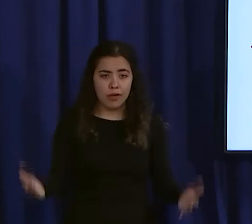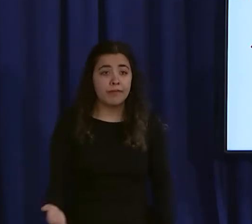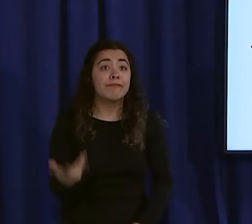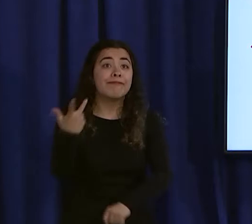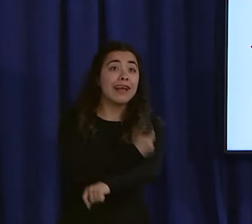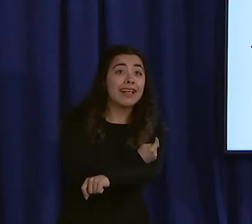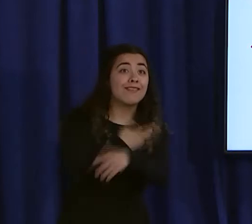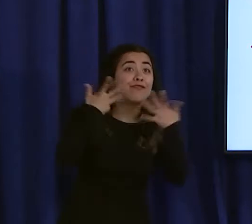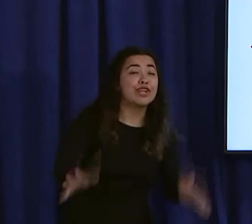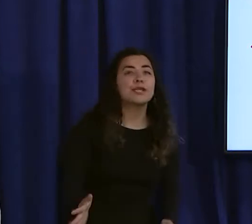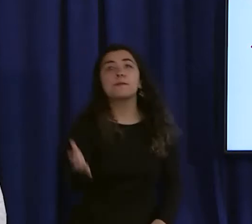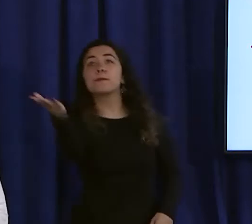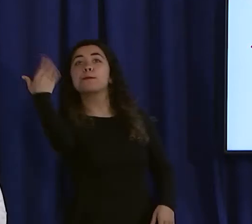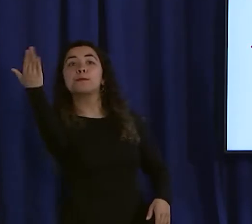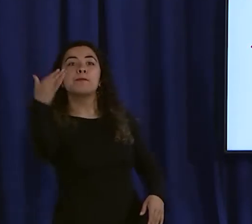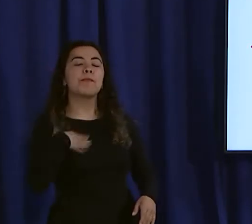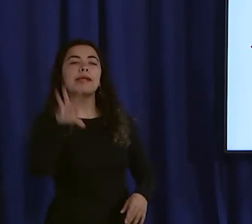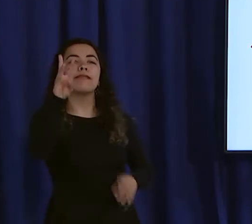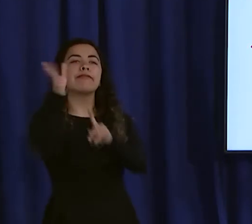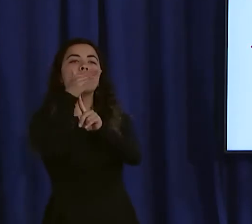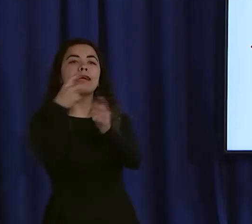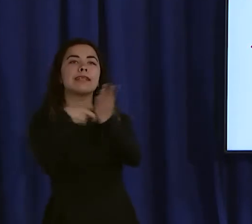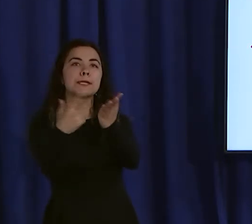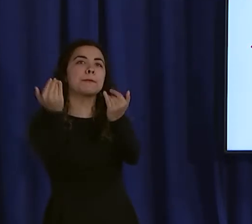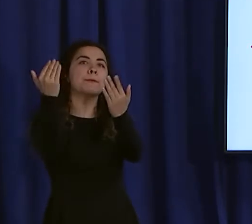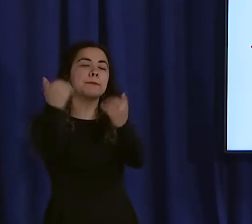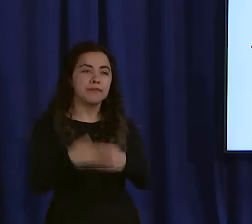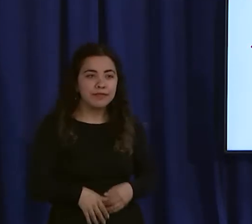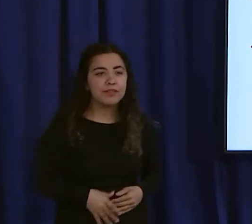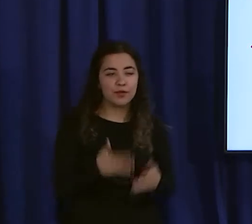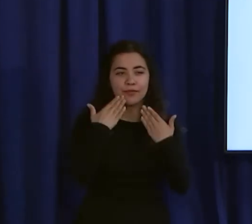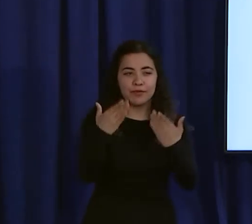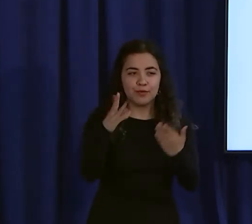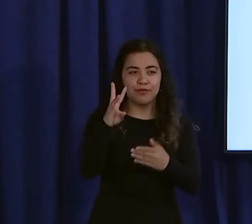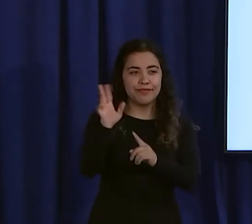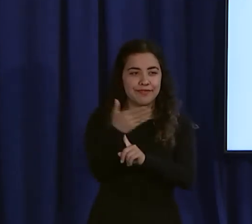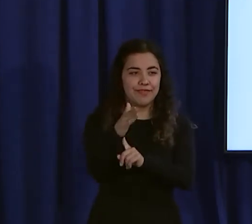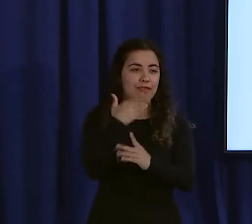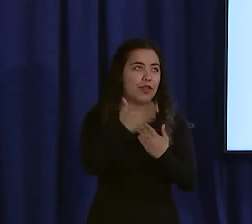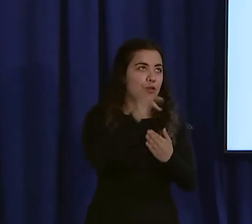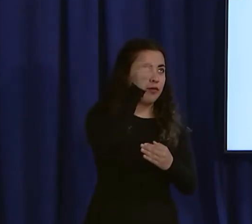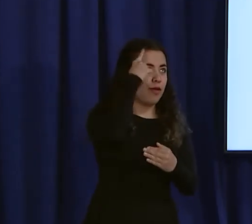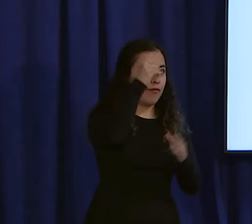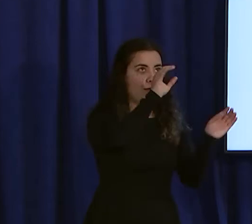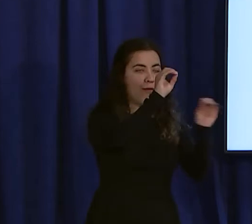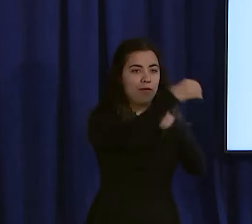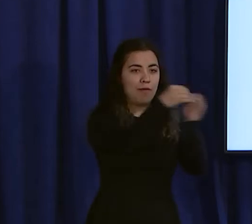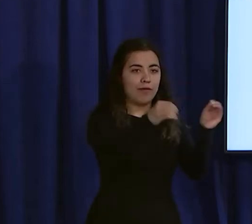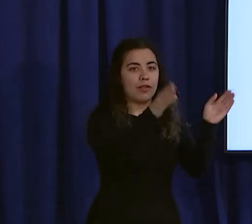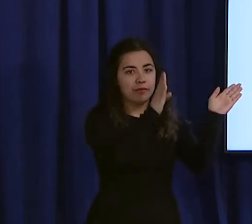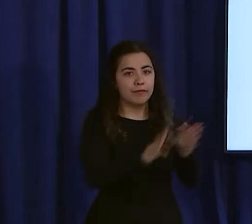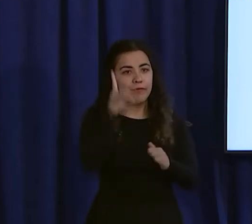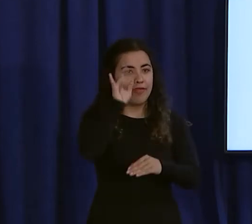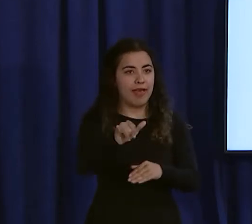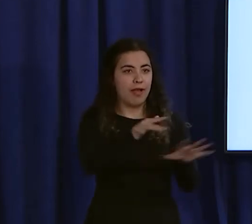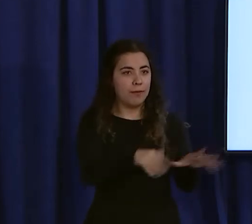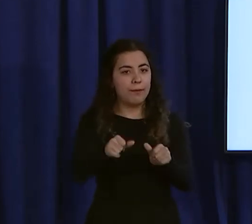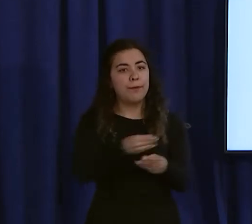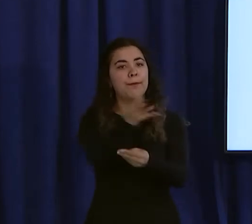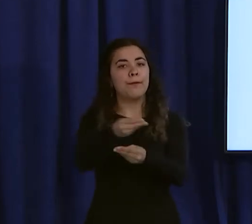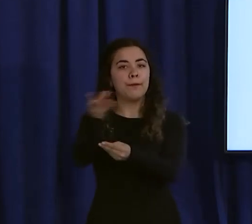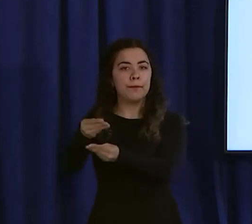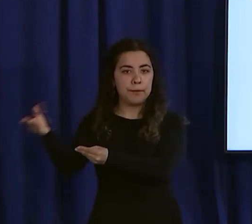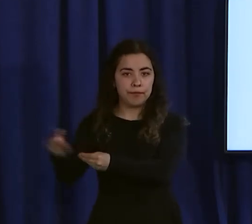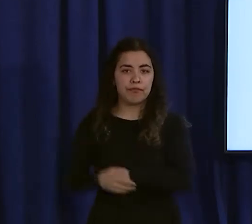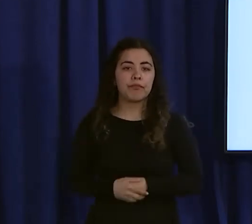big thanks to Six Flags and the governor's office for helping to organize that. Our strike teams are still out, meaning that's where